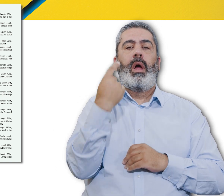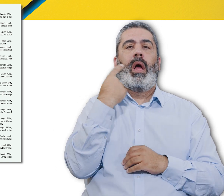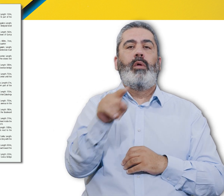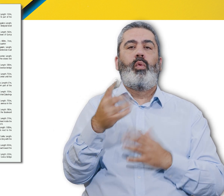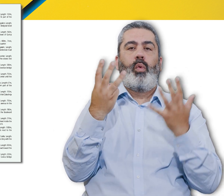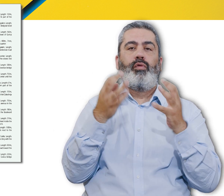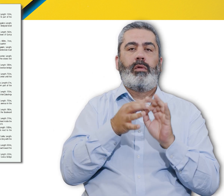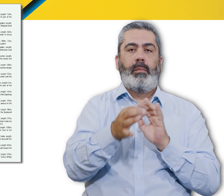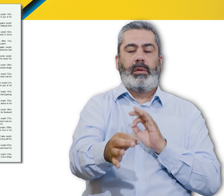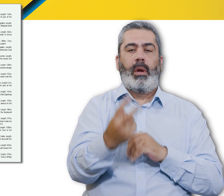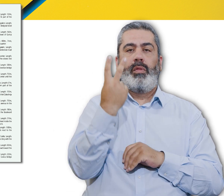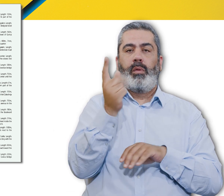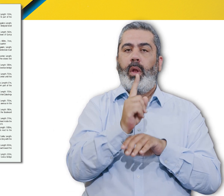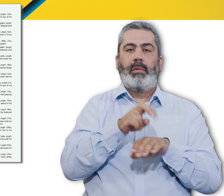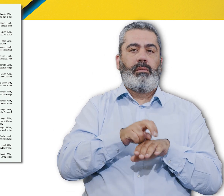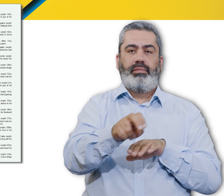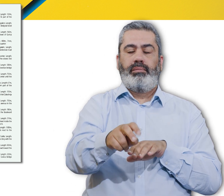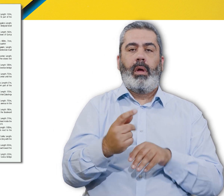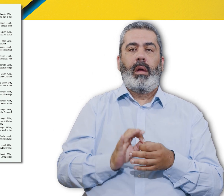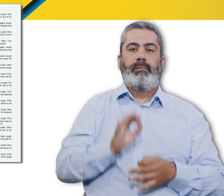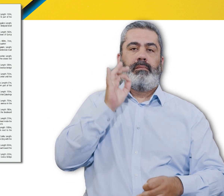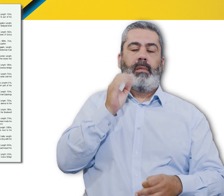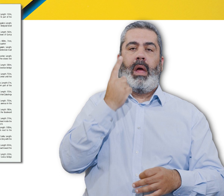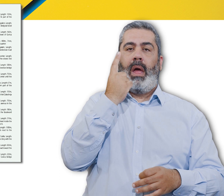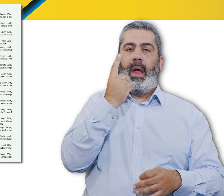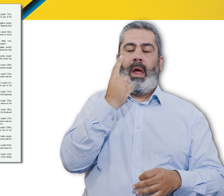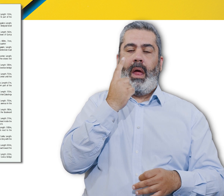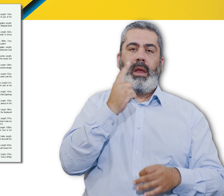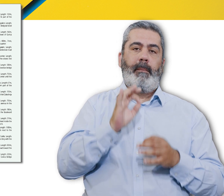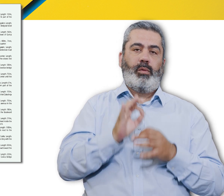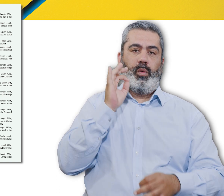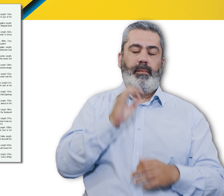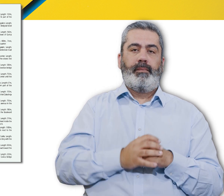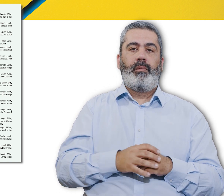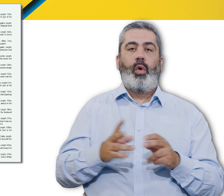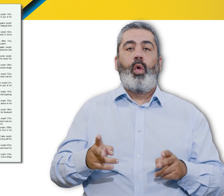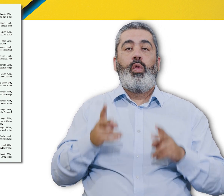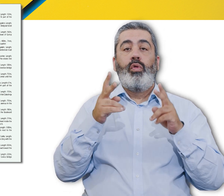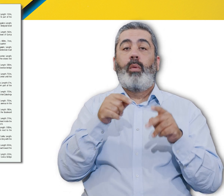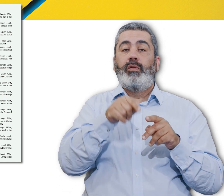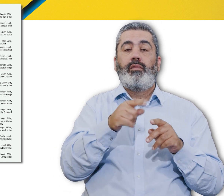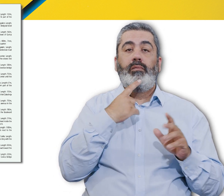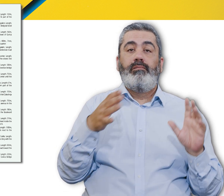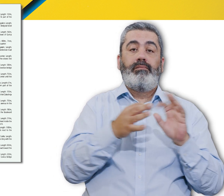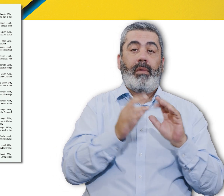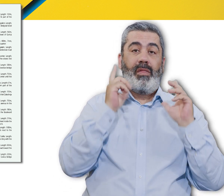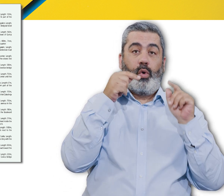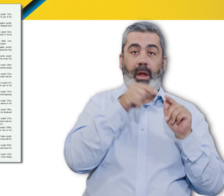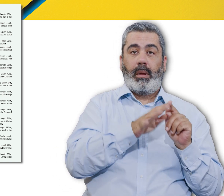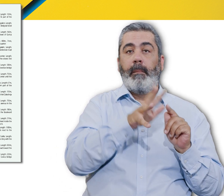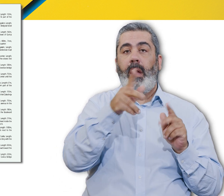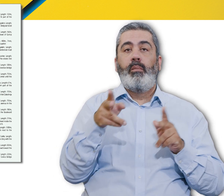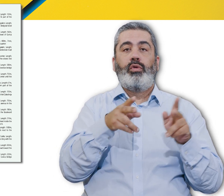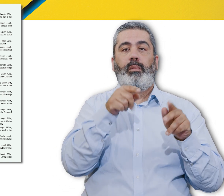m, 6 min, elevation, 52 m. It is half pavement street inside the quarter and half toward the